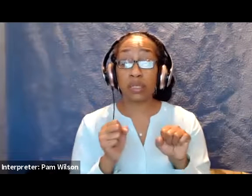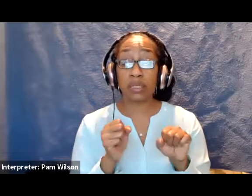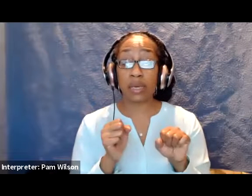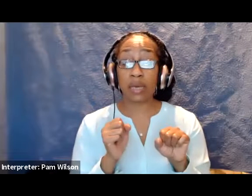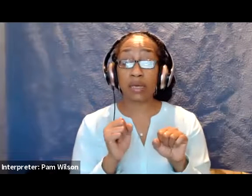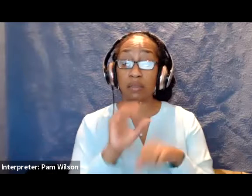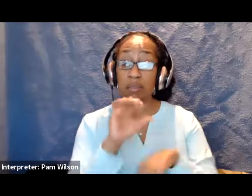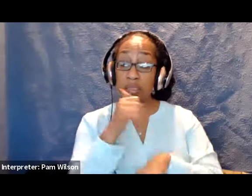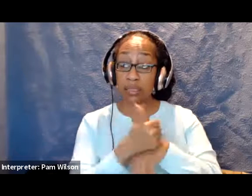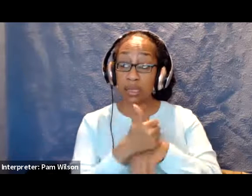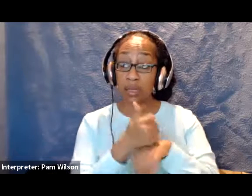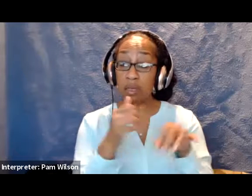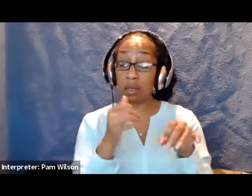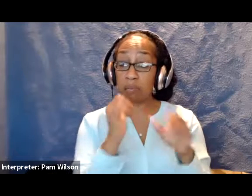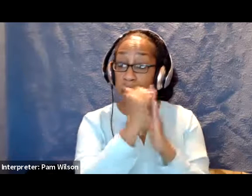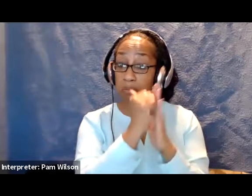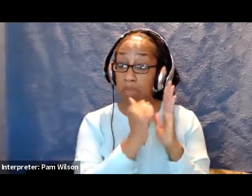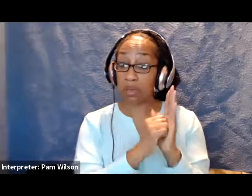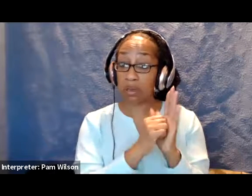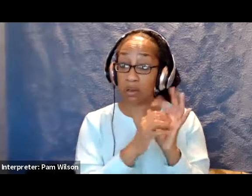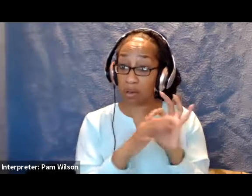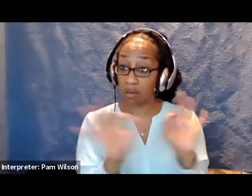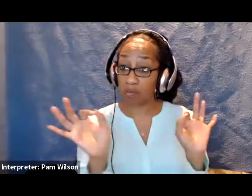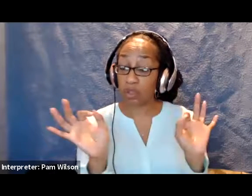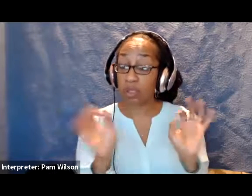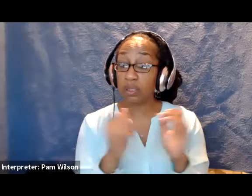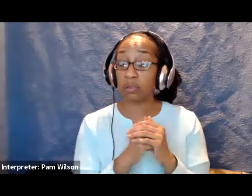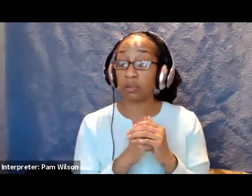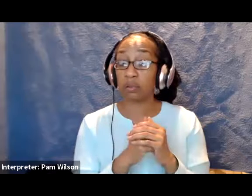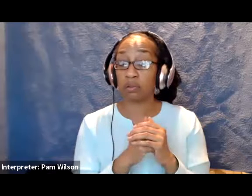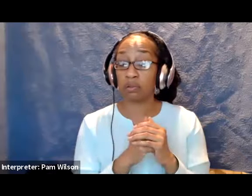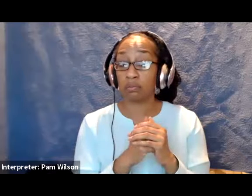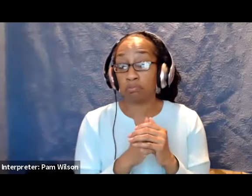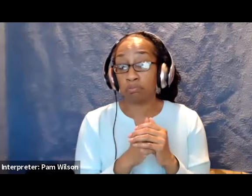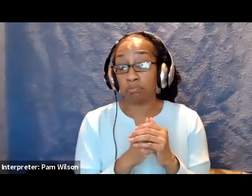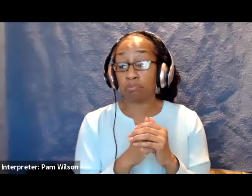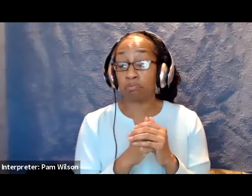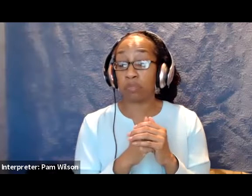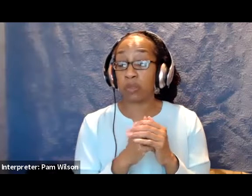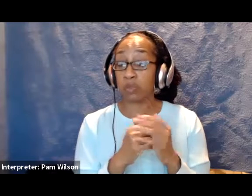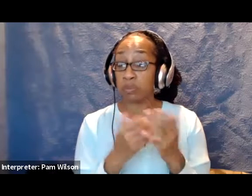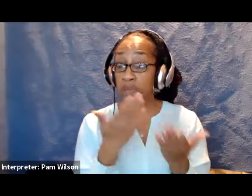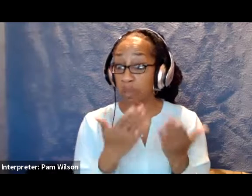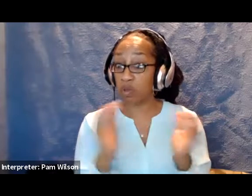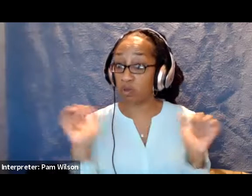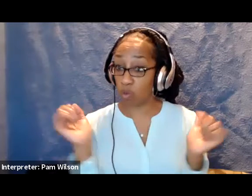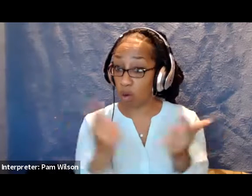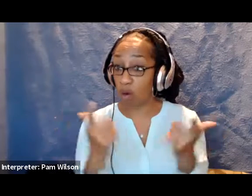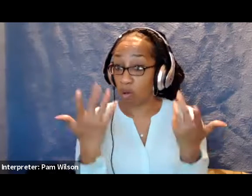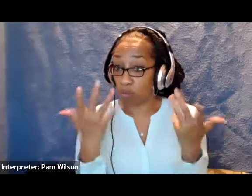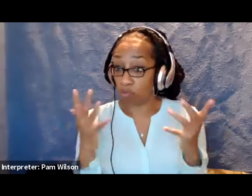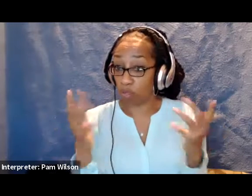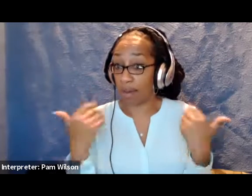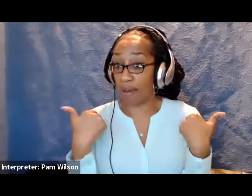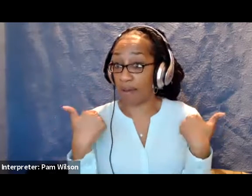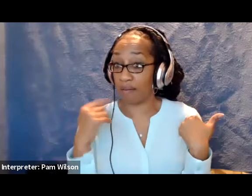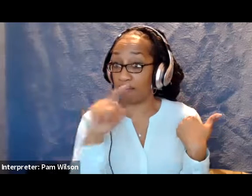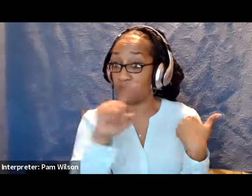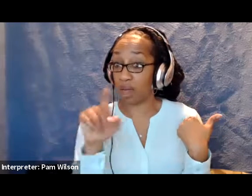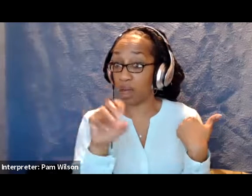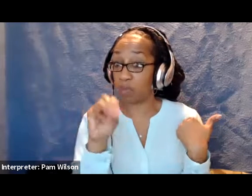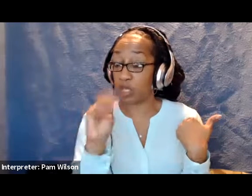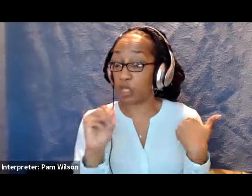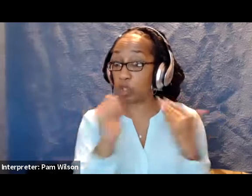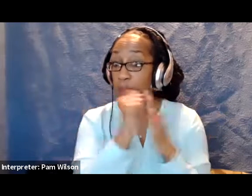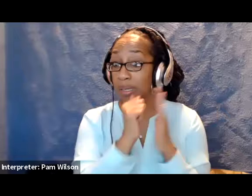free. Now, some of you, maybe all of you, have a Zoom account, but some of you may not. You